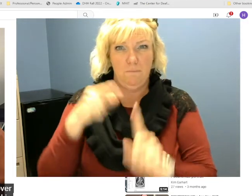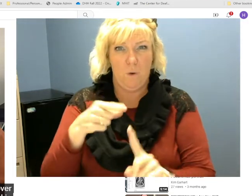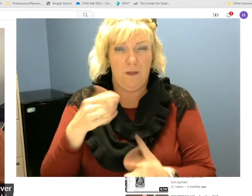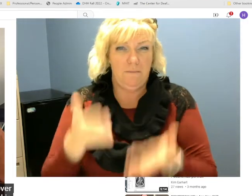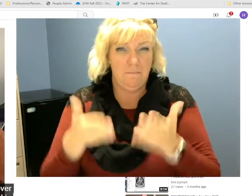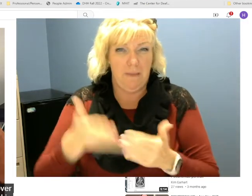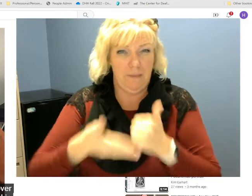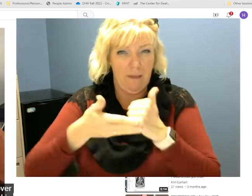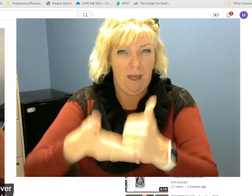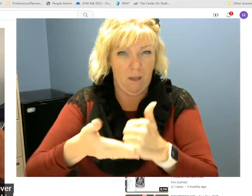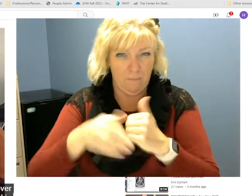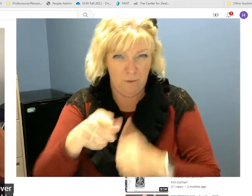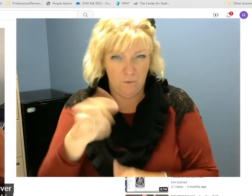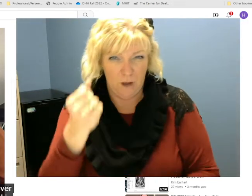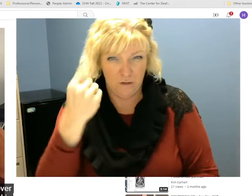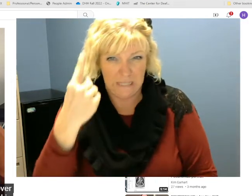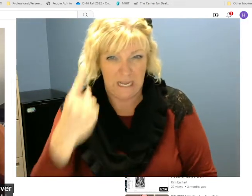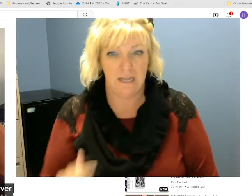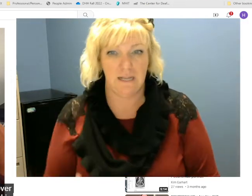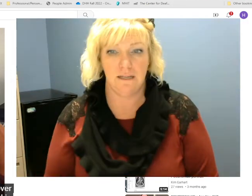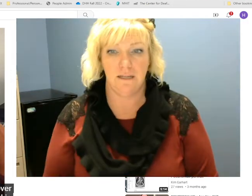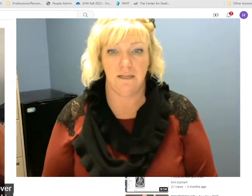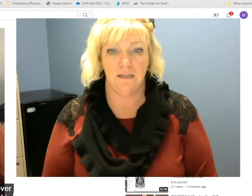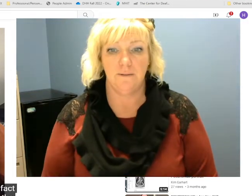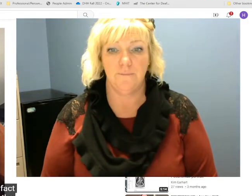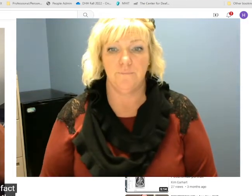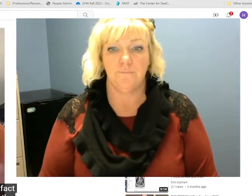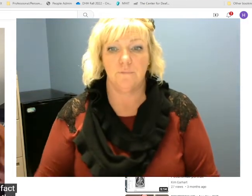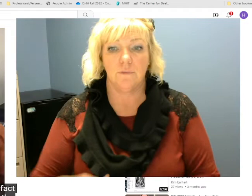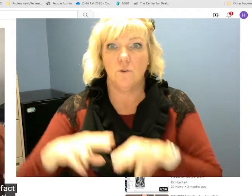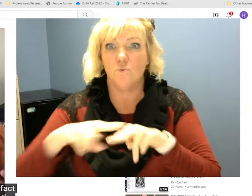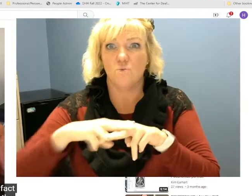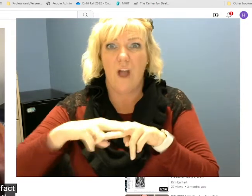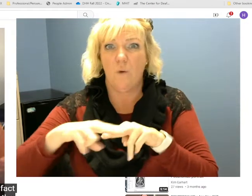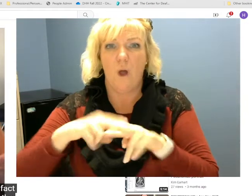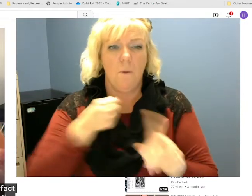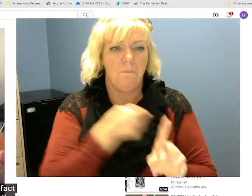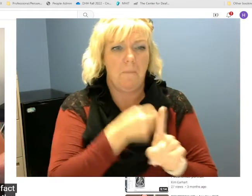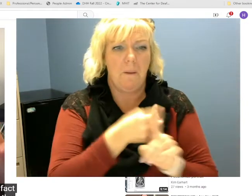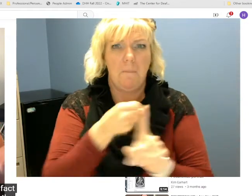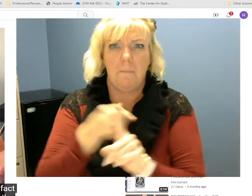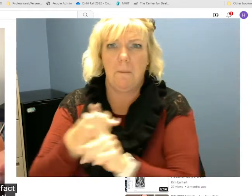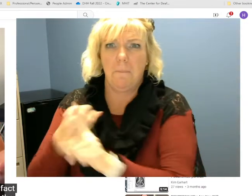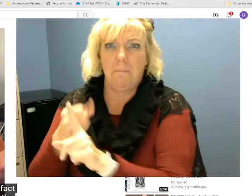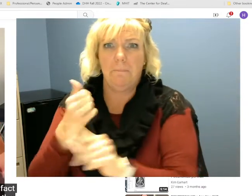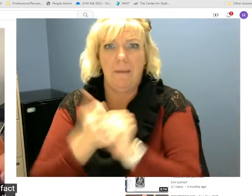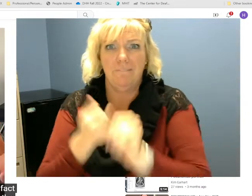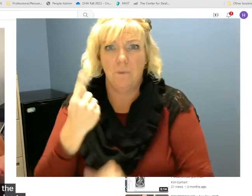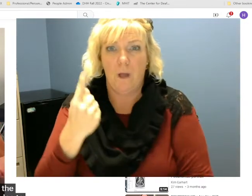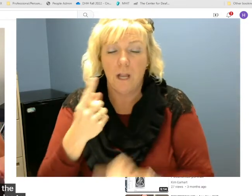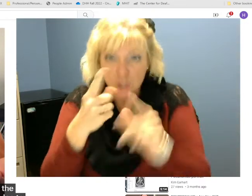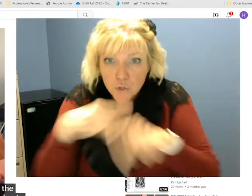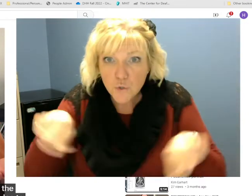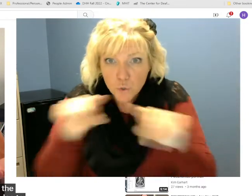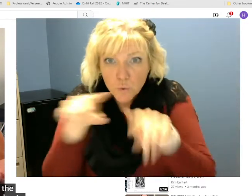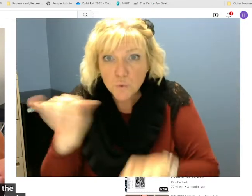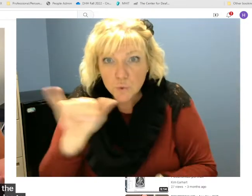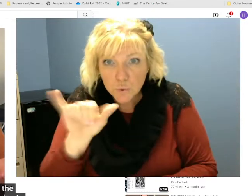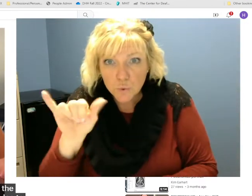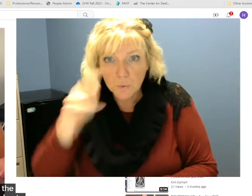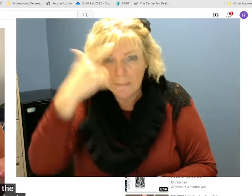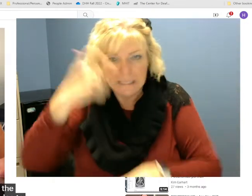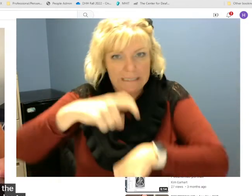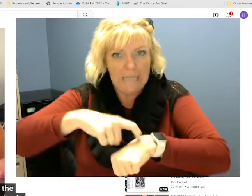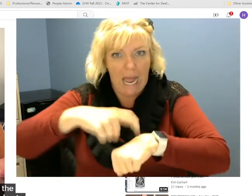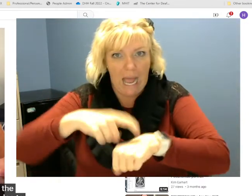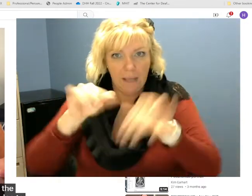little bit. The railroad is going to affect everyone's life. In fact, it's still affecting your life with the standardization of time.